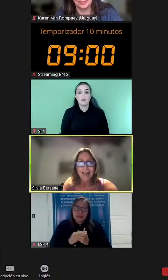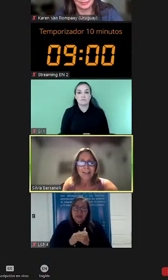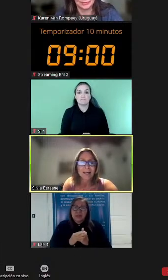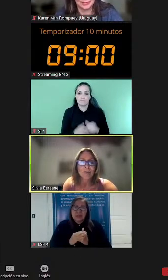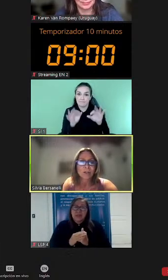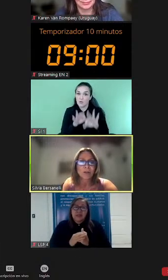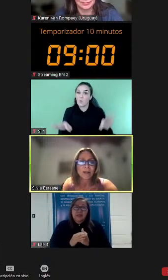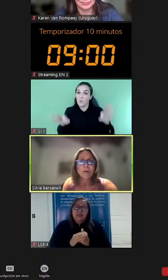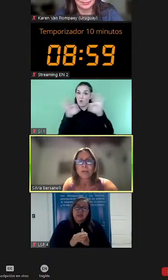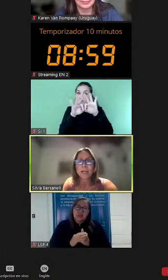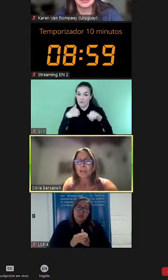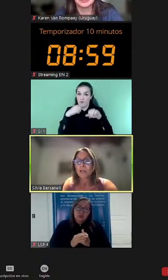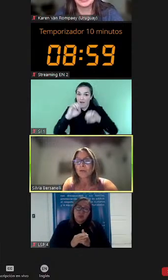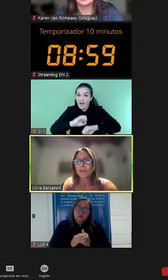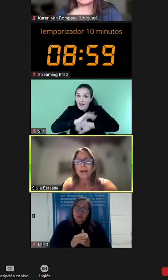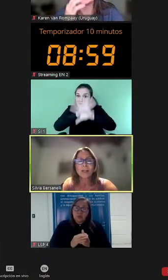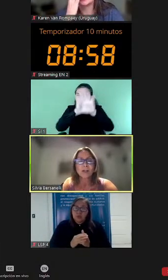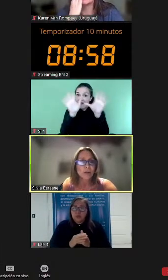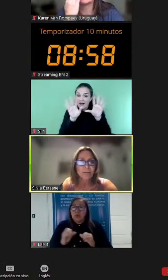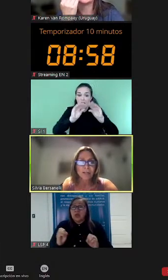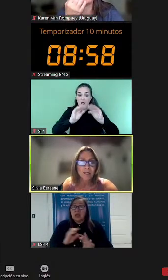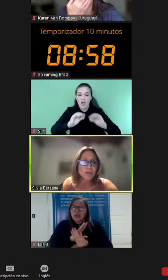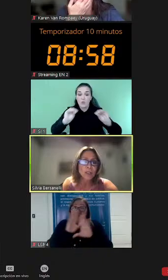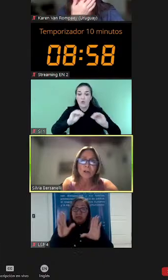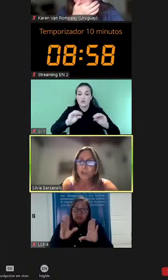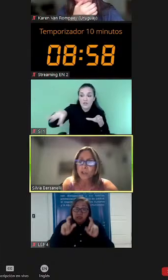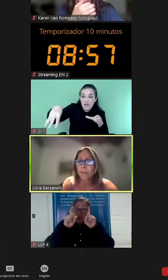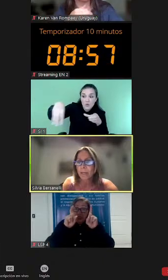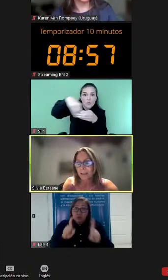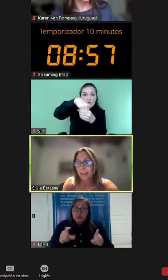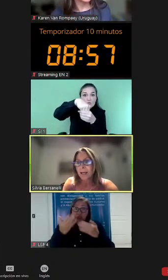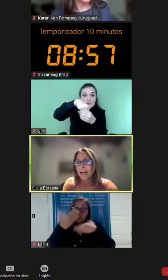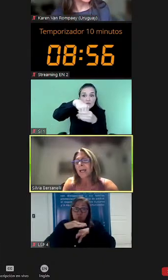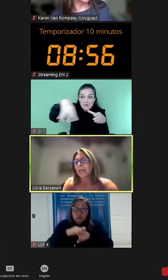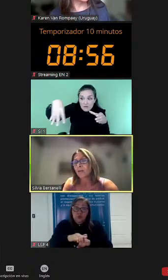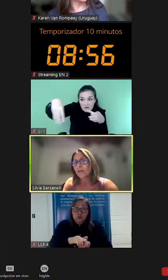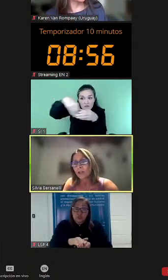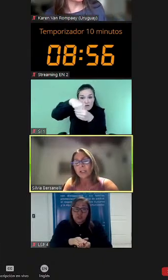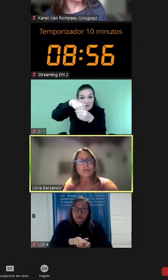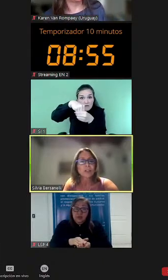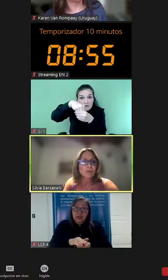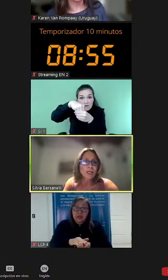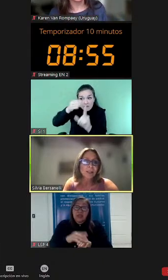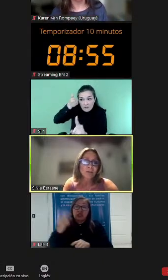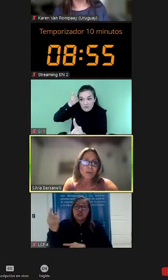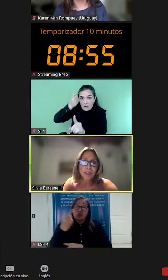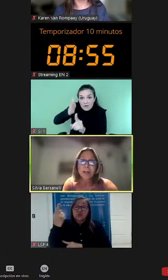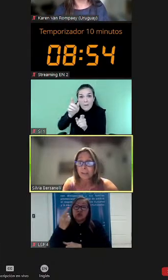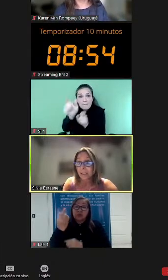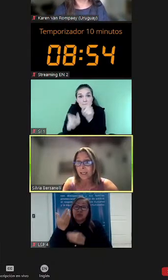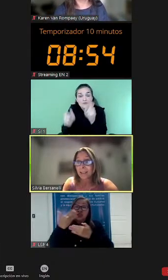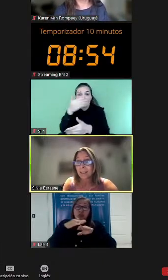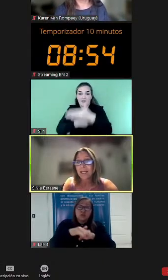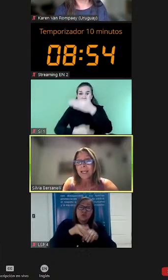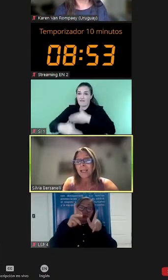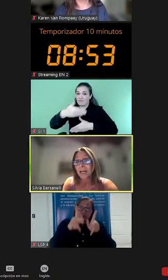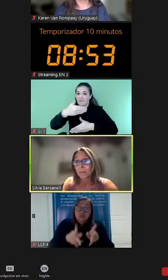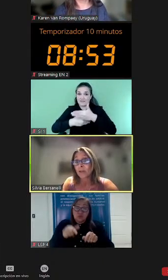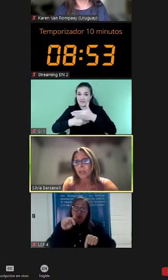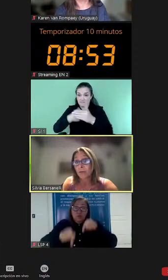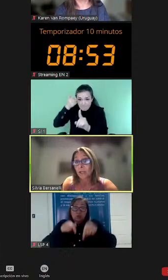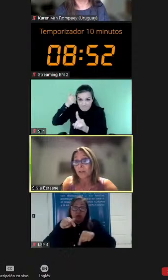course before this it is necessary to clarify that whenever talking about inclusive education we're not necessarily talking about the